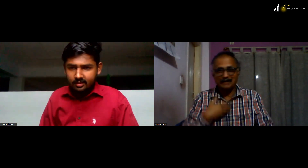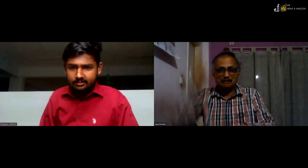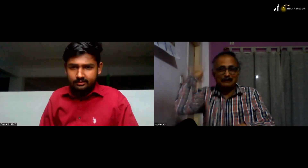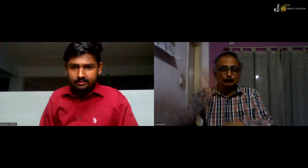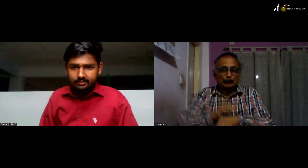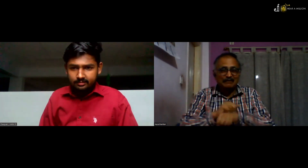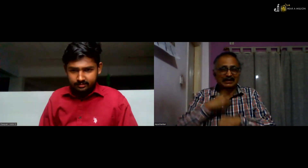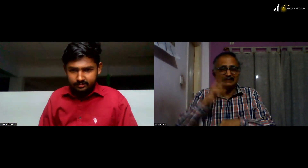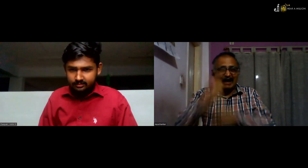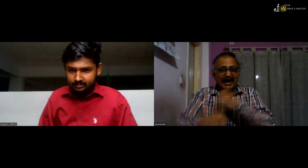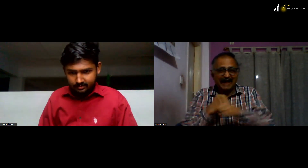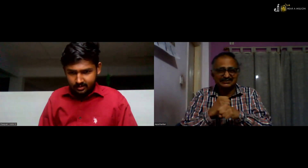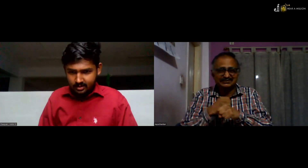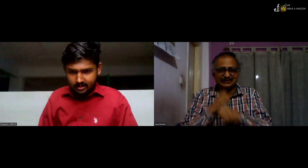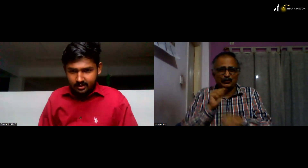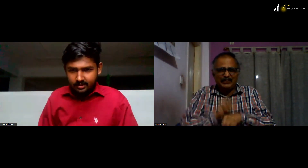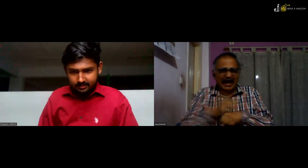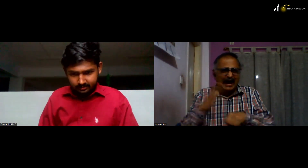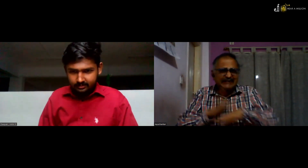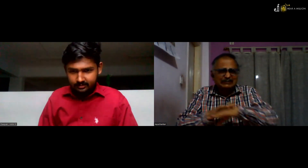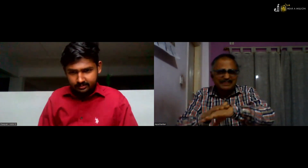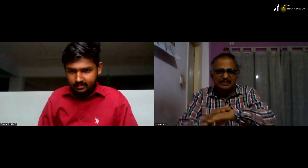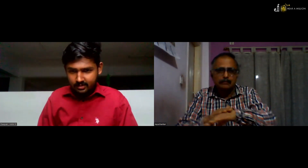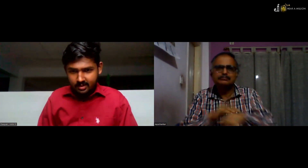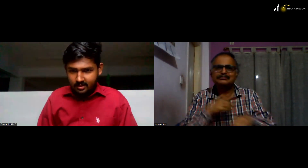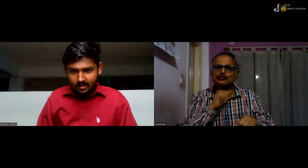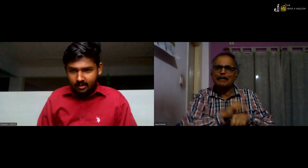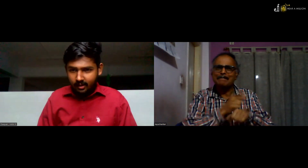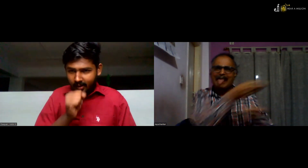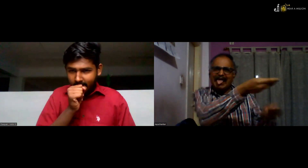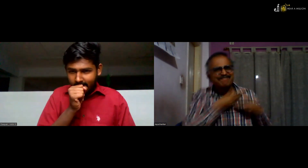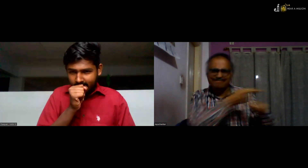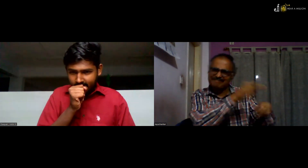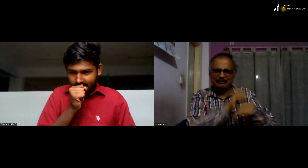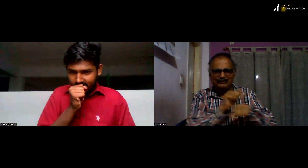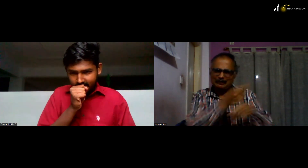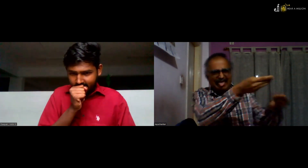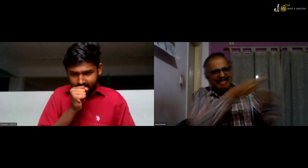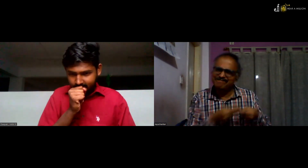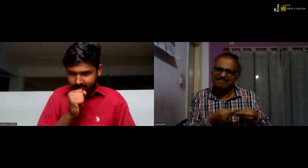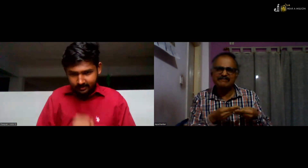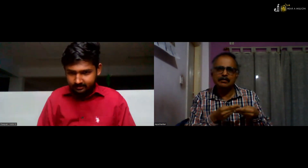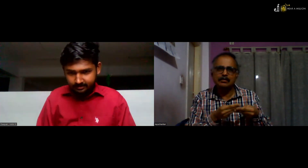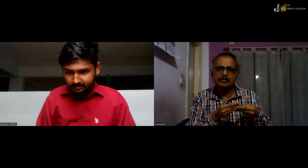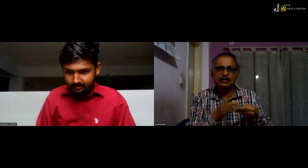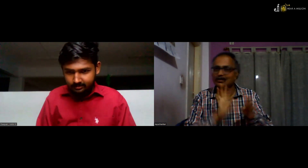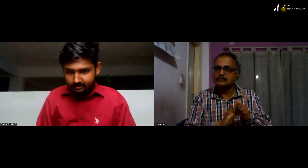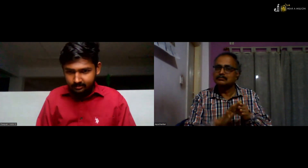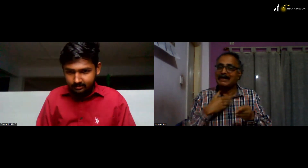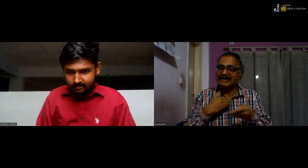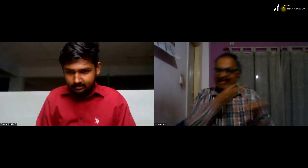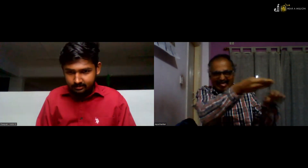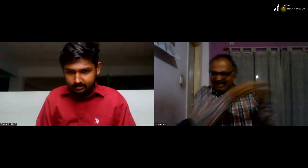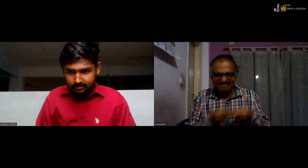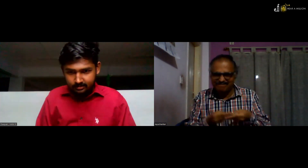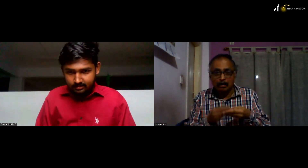other family members as well to just go for the traveling, See, with the experience, I can say that what